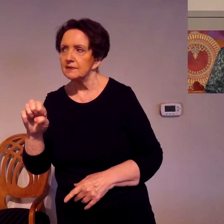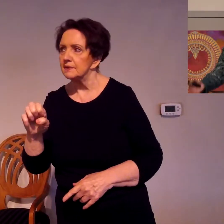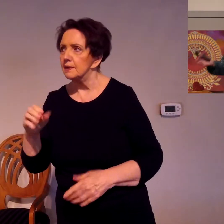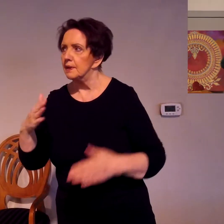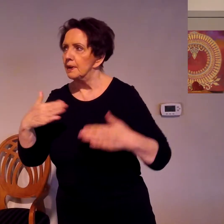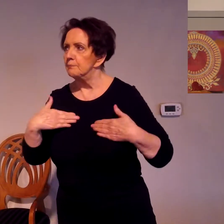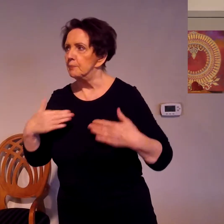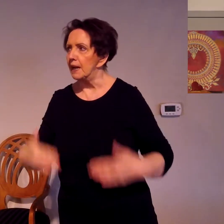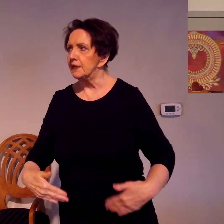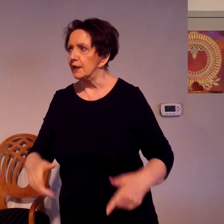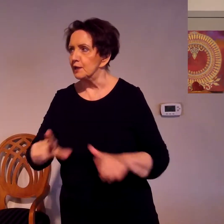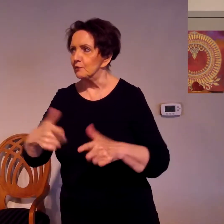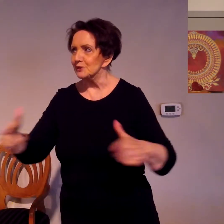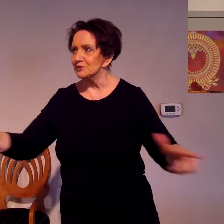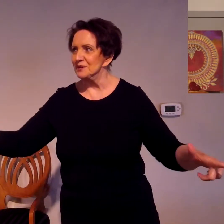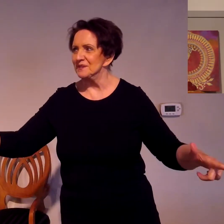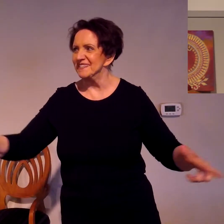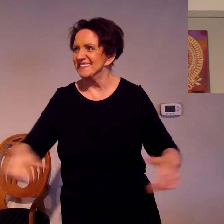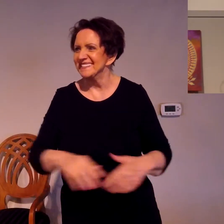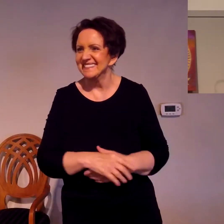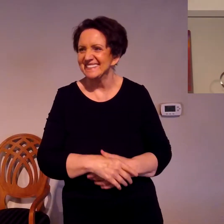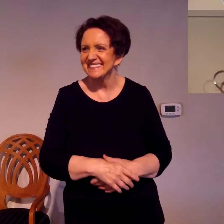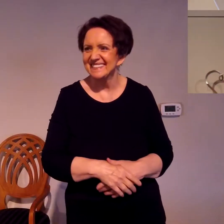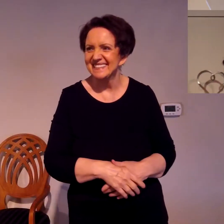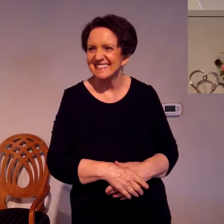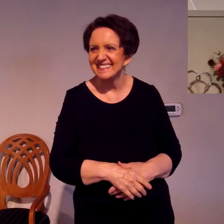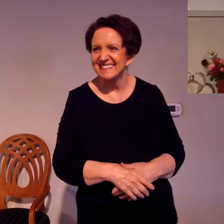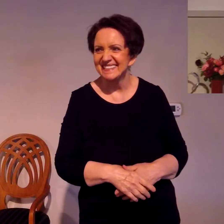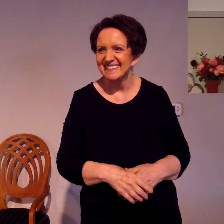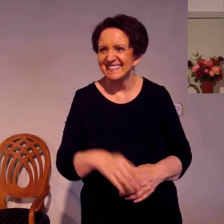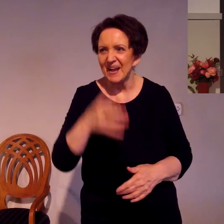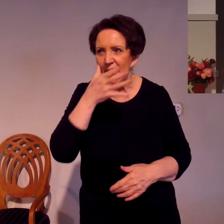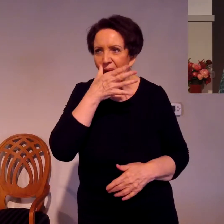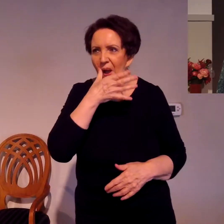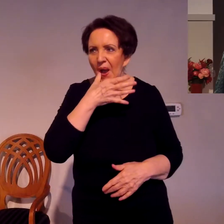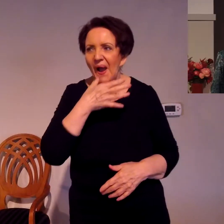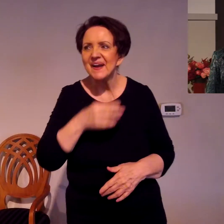it? Body language. So give me some examples.